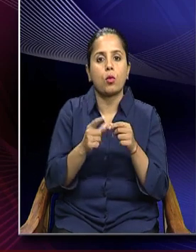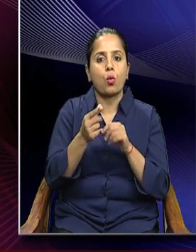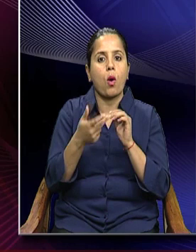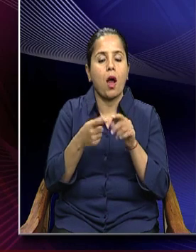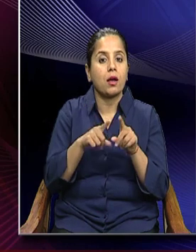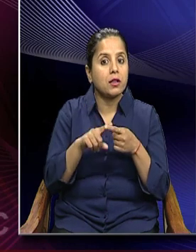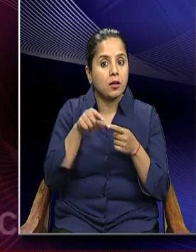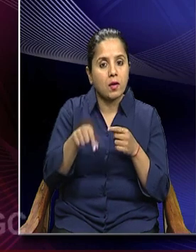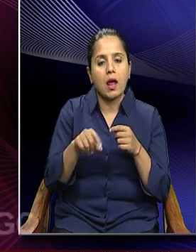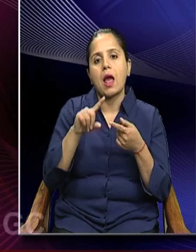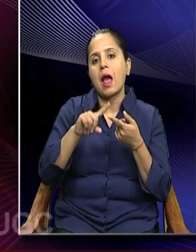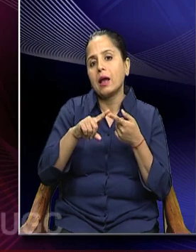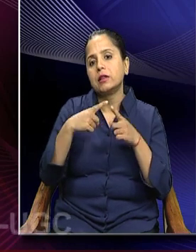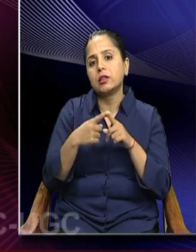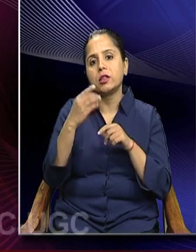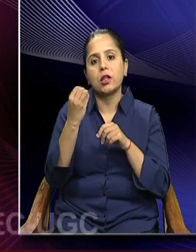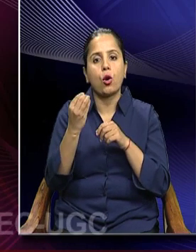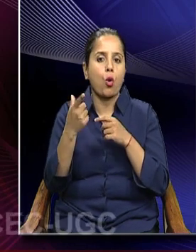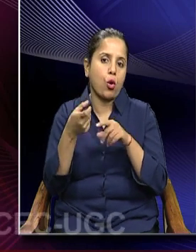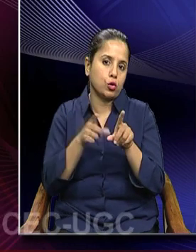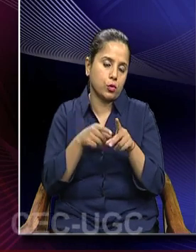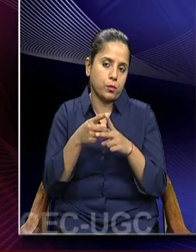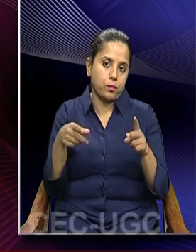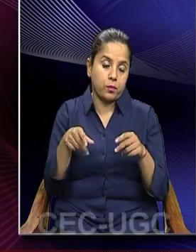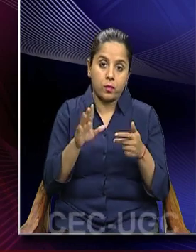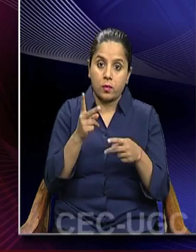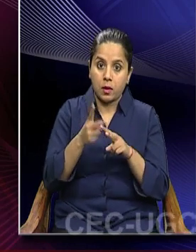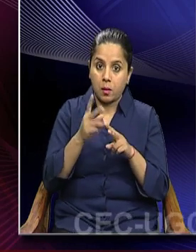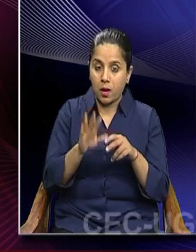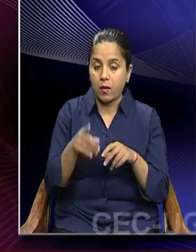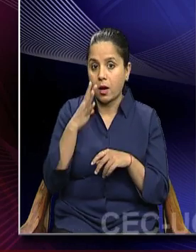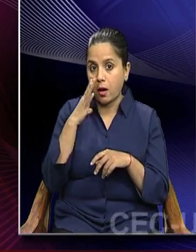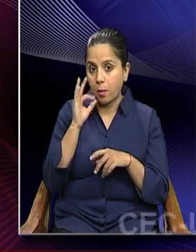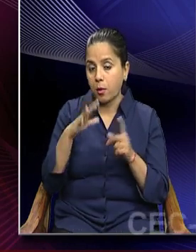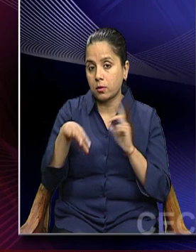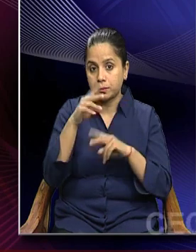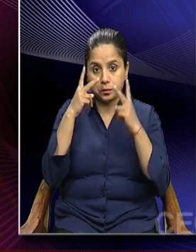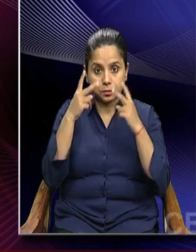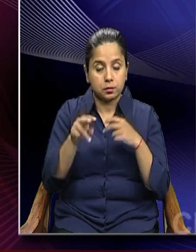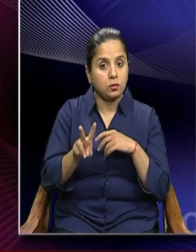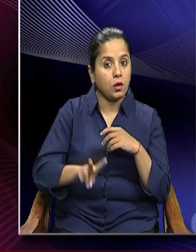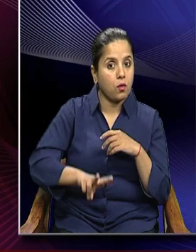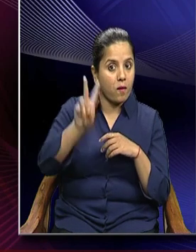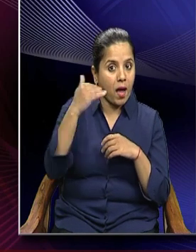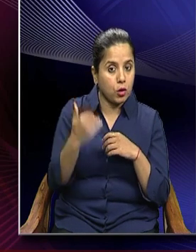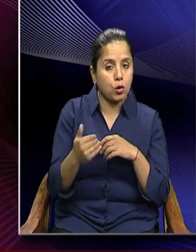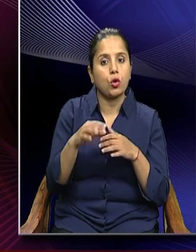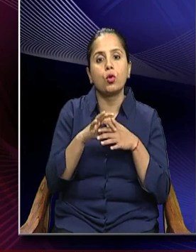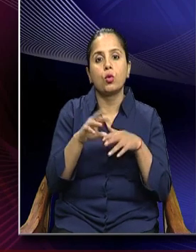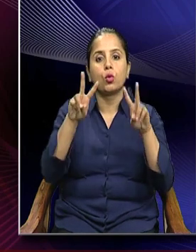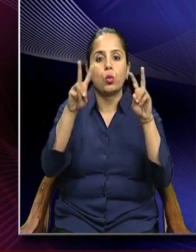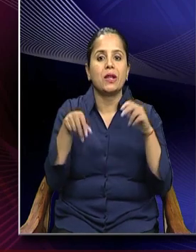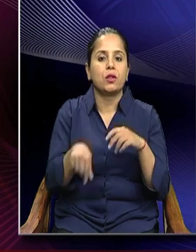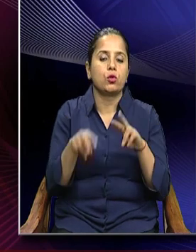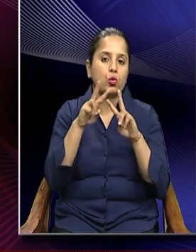is axiology. Axiology pertains to the significance of values in the context of